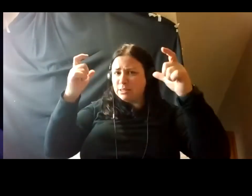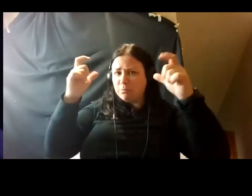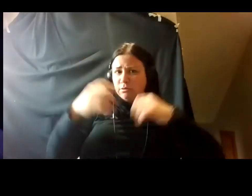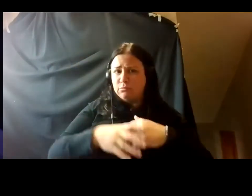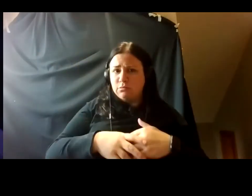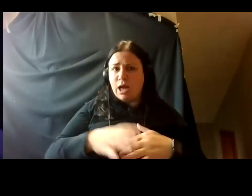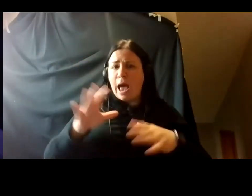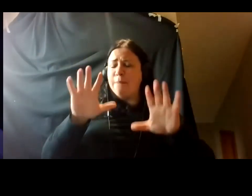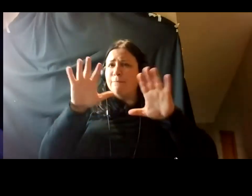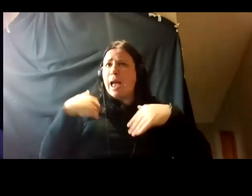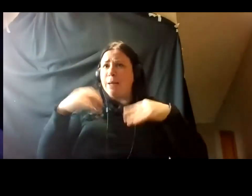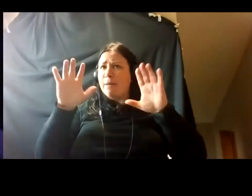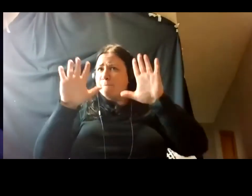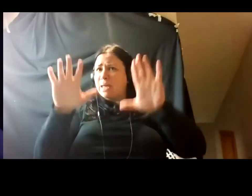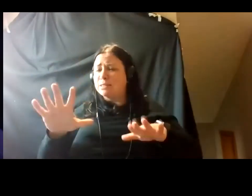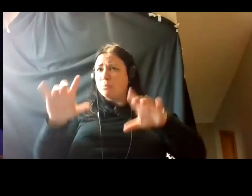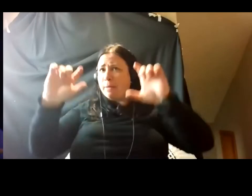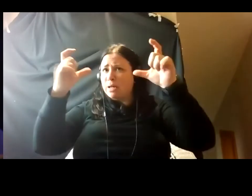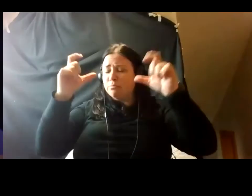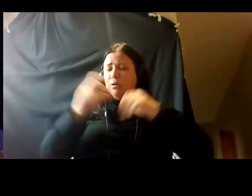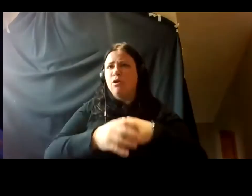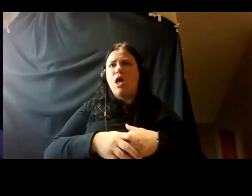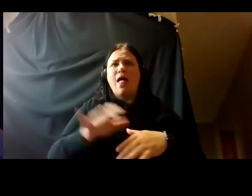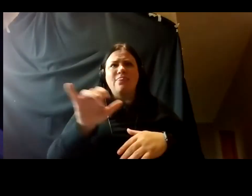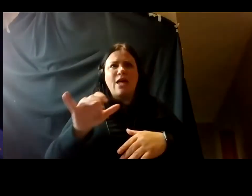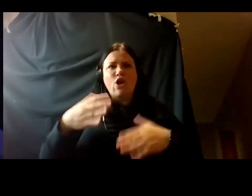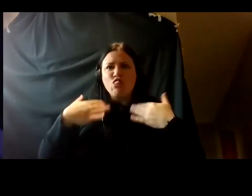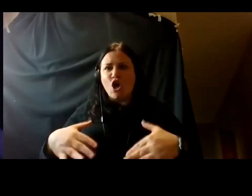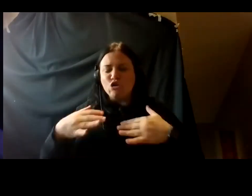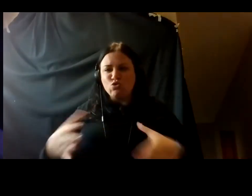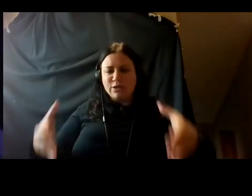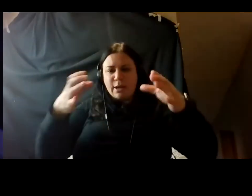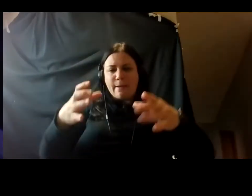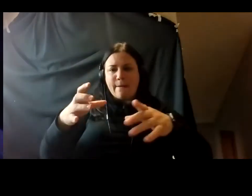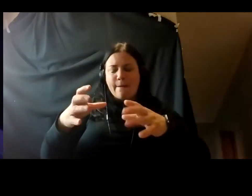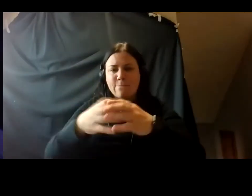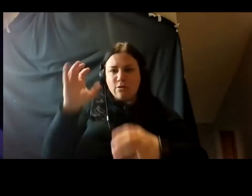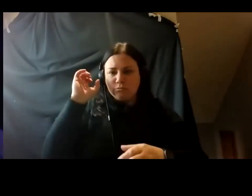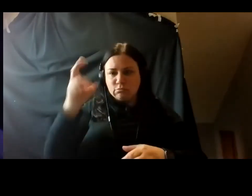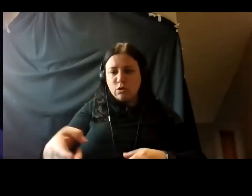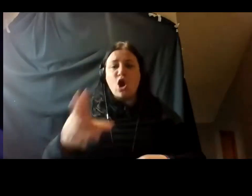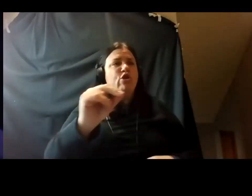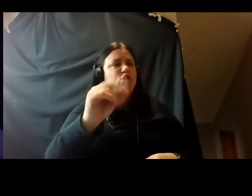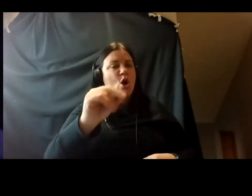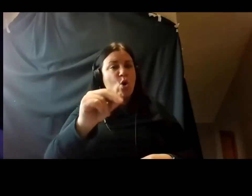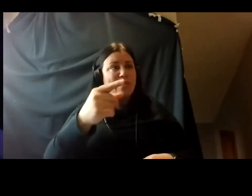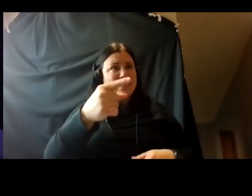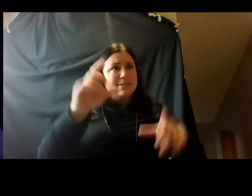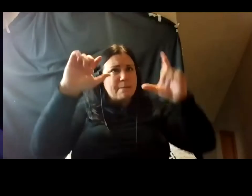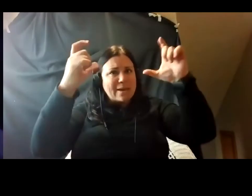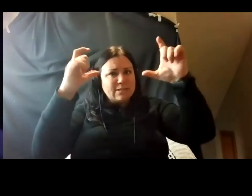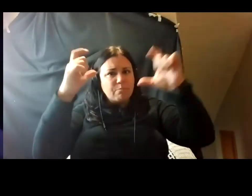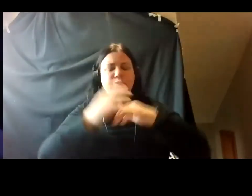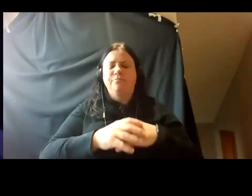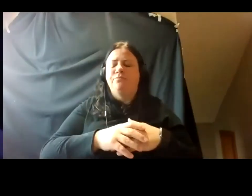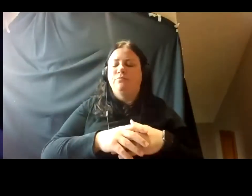basketball. I'm amazing at basketball. Basketball, like laundry basketball, that's my game. It's like, no, this is basketball. So I said to myself, well,